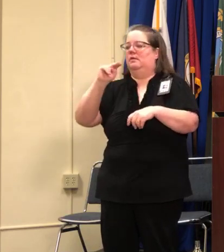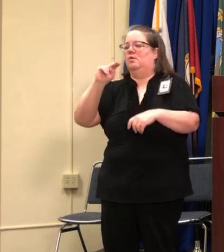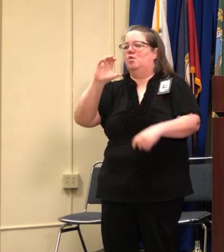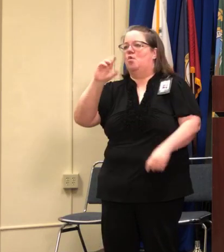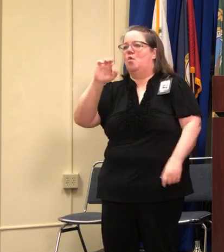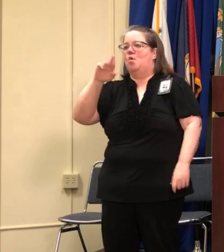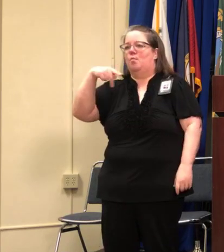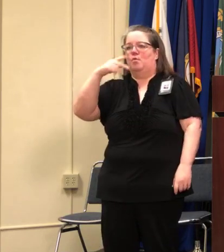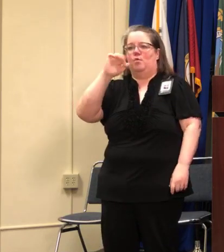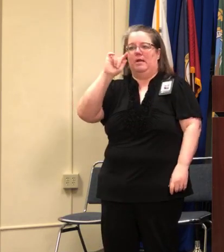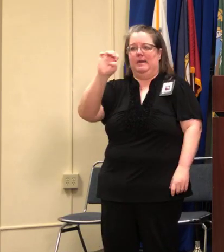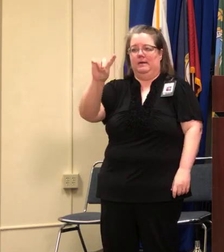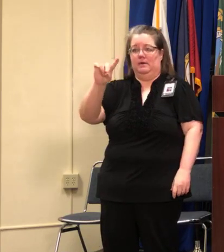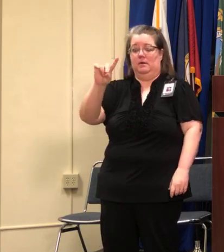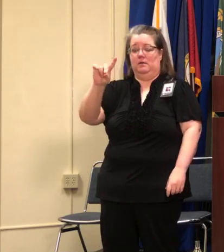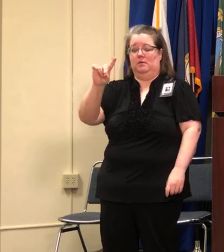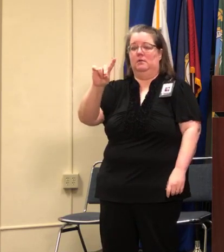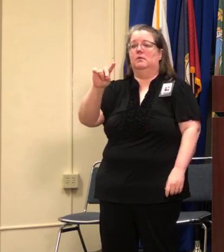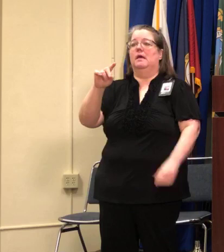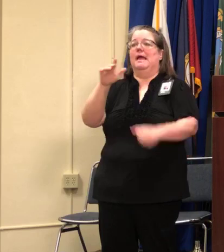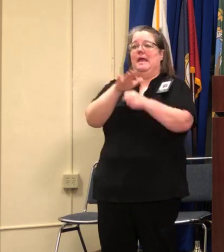under this directive,